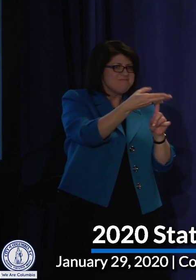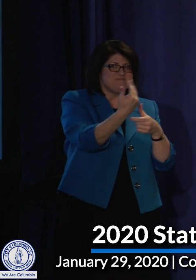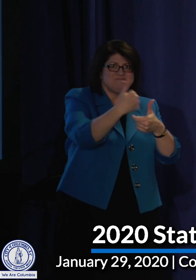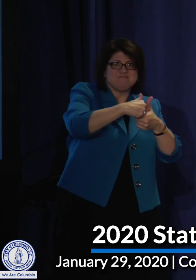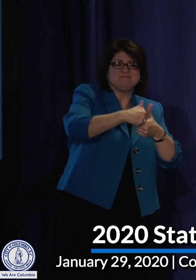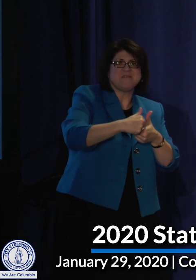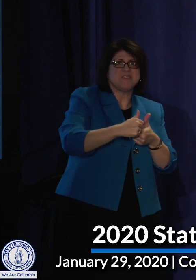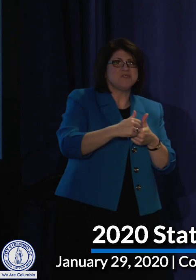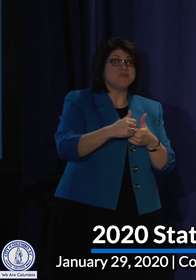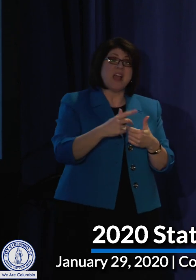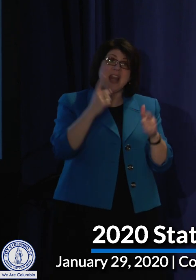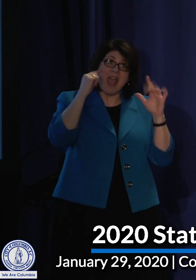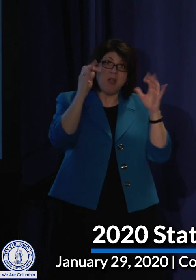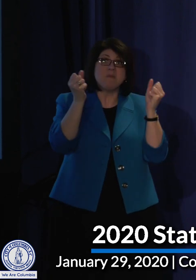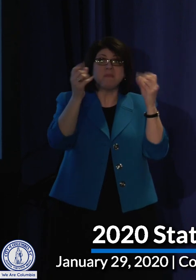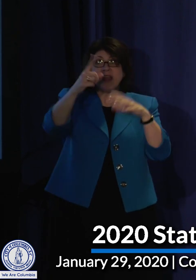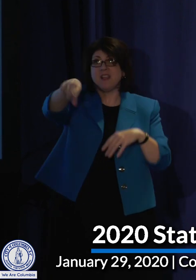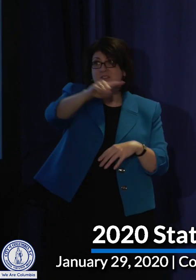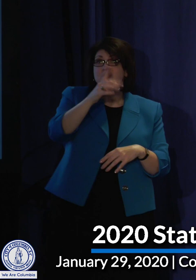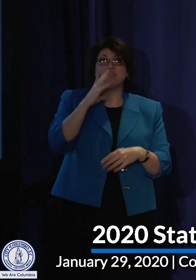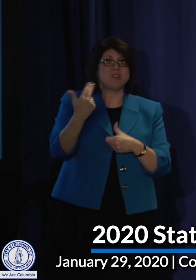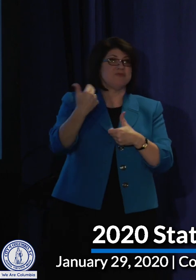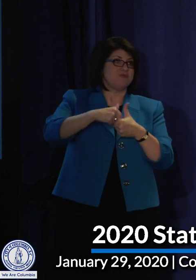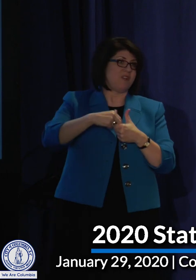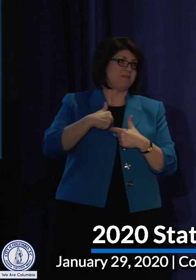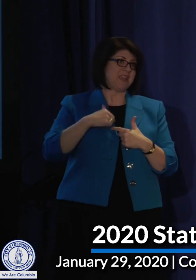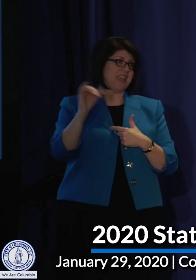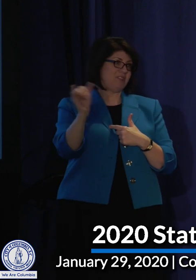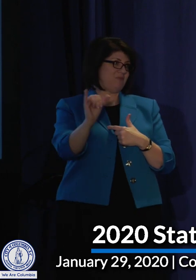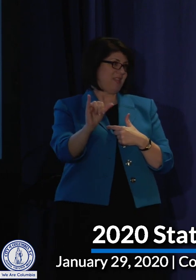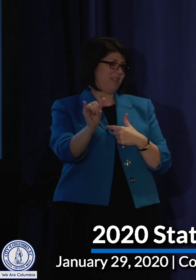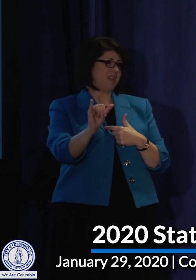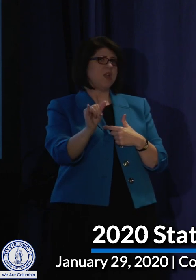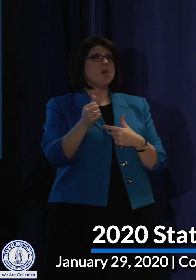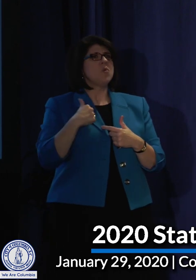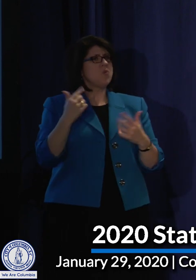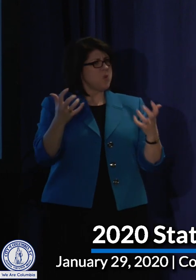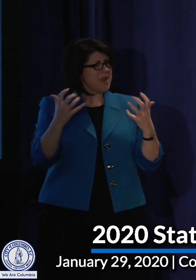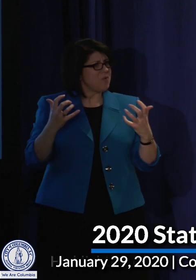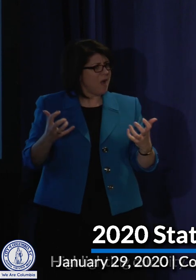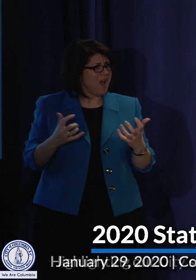journey, and I hope that many of you will as well. We want to go